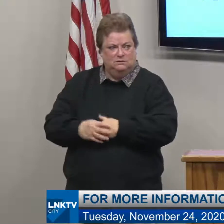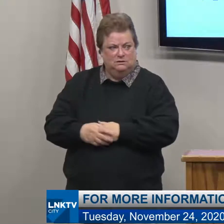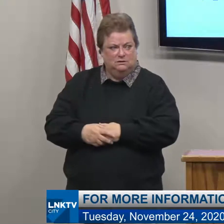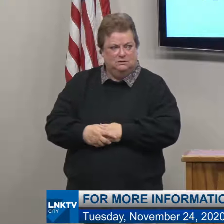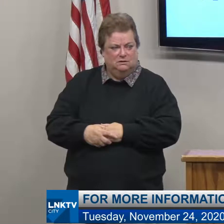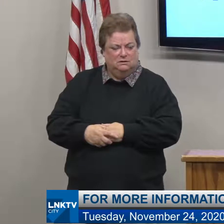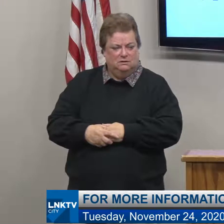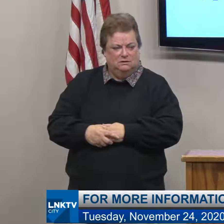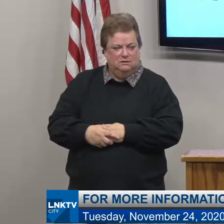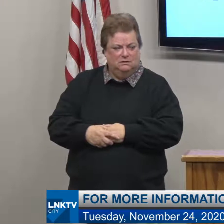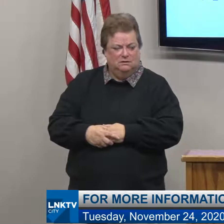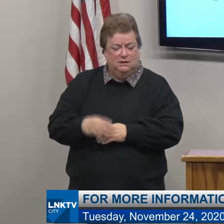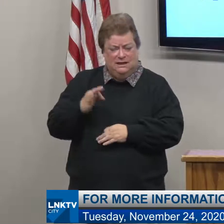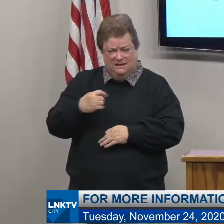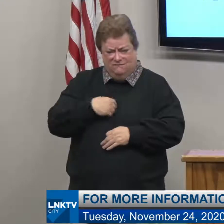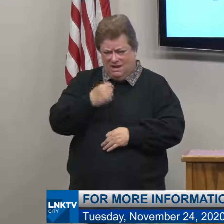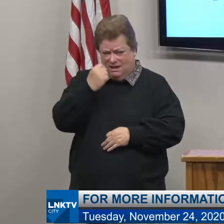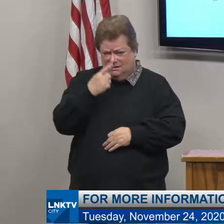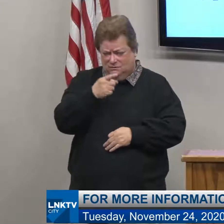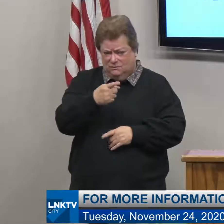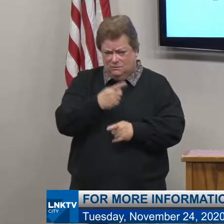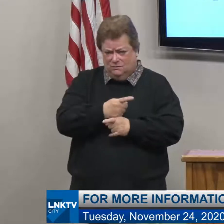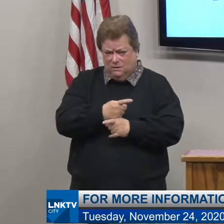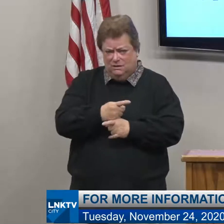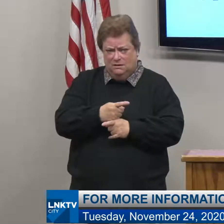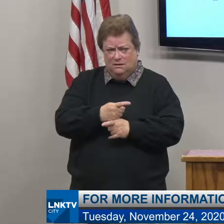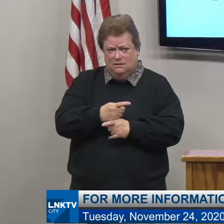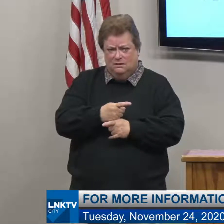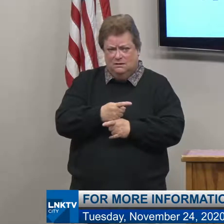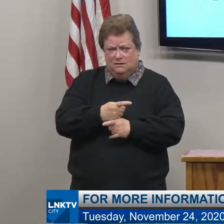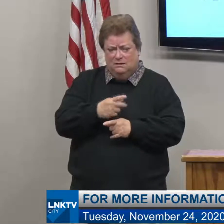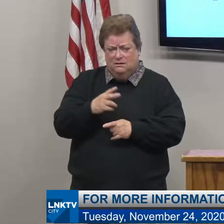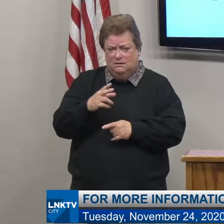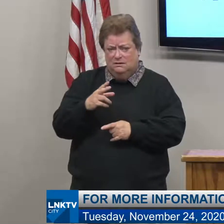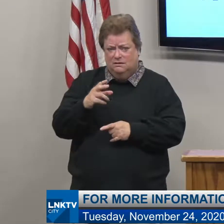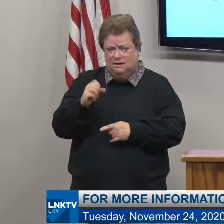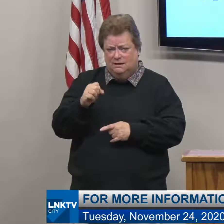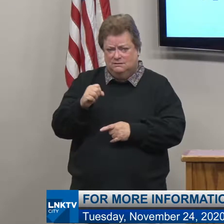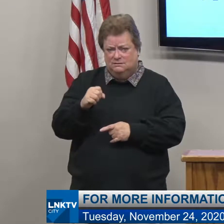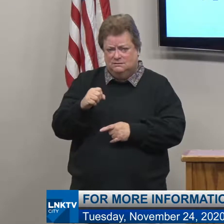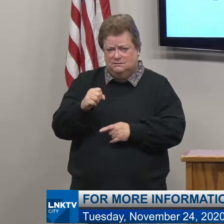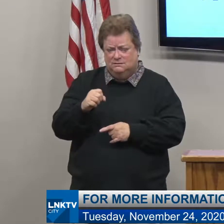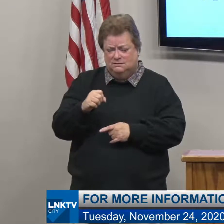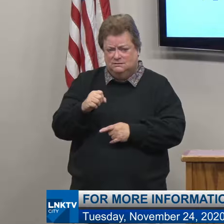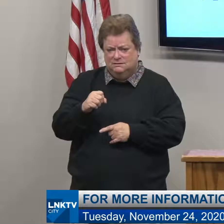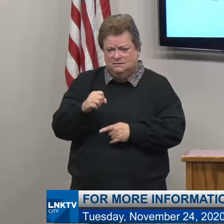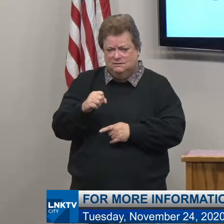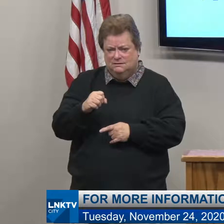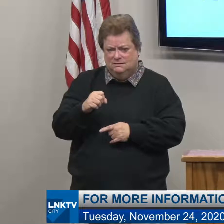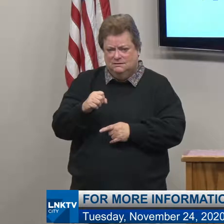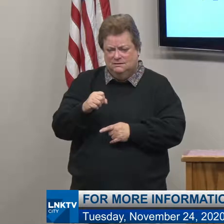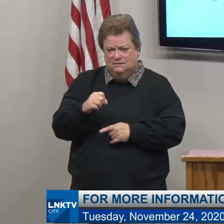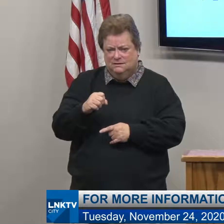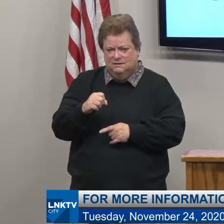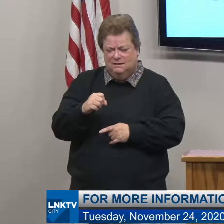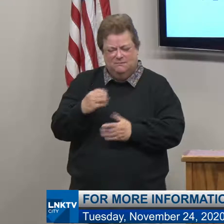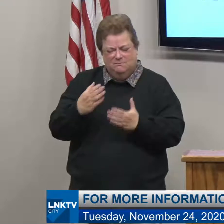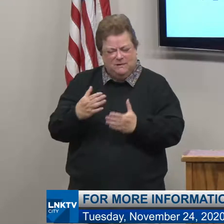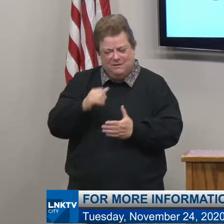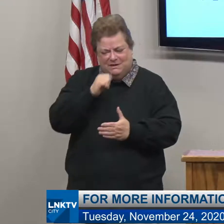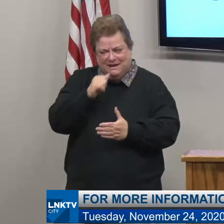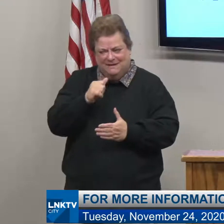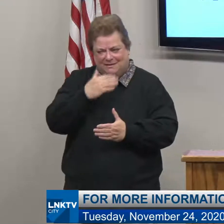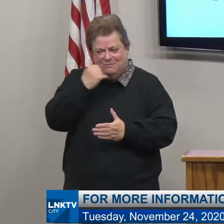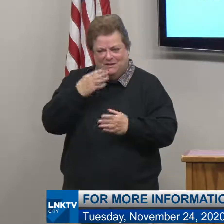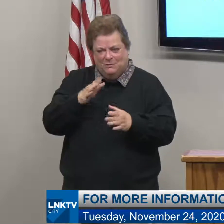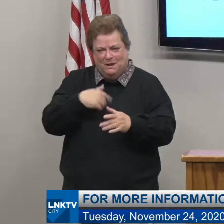if I'm understanding you correctly, yes. Okay. I think not the most artful way to ask it, but I think